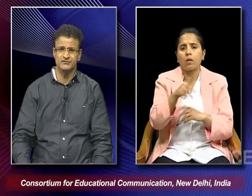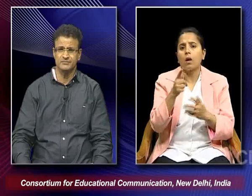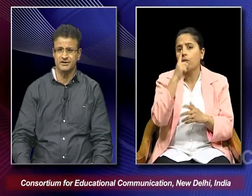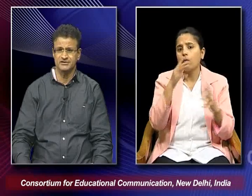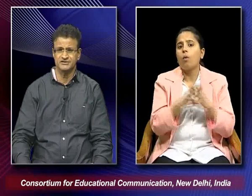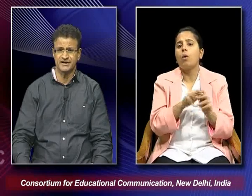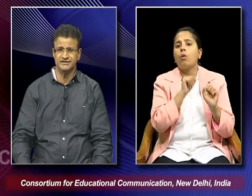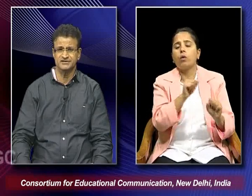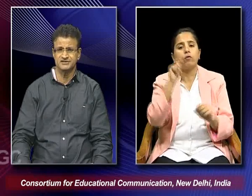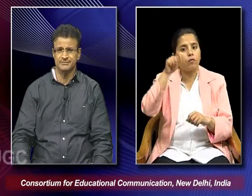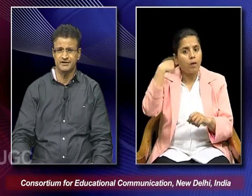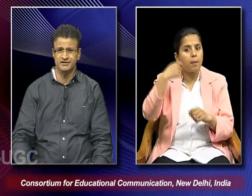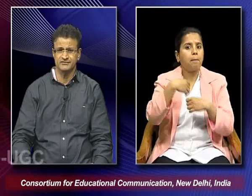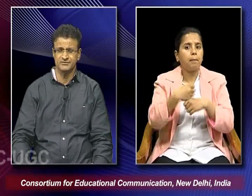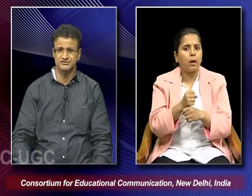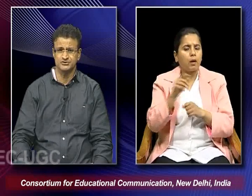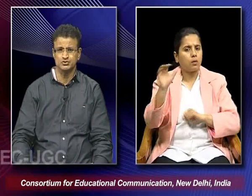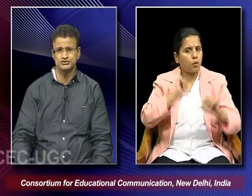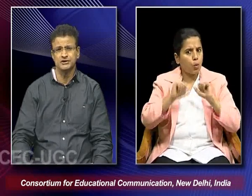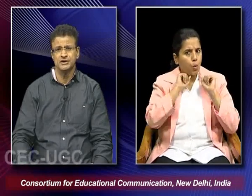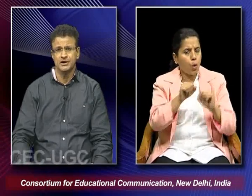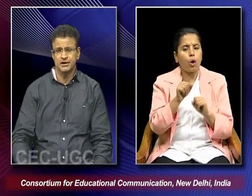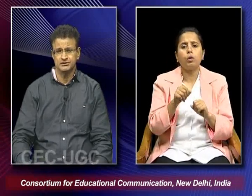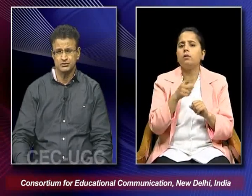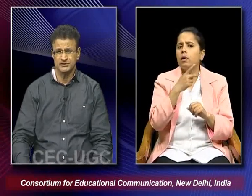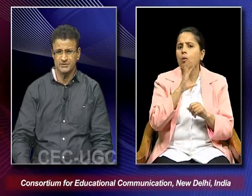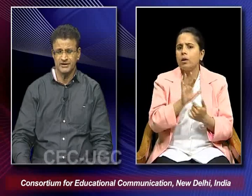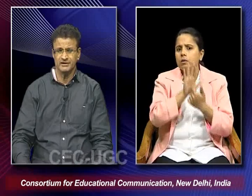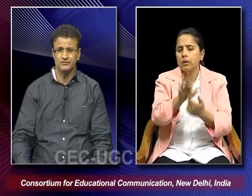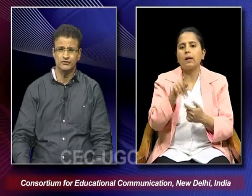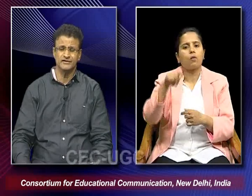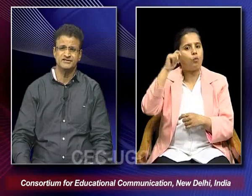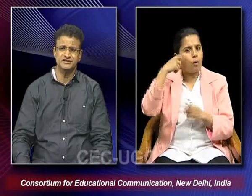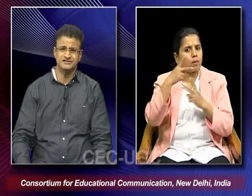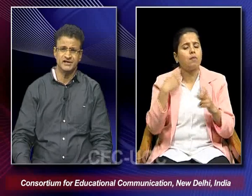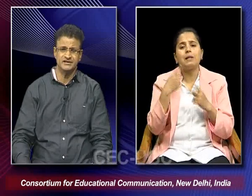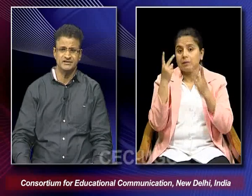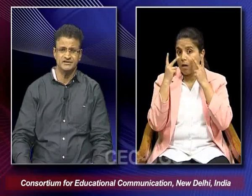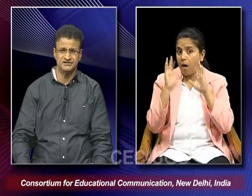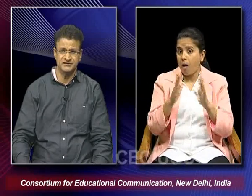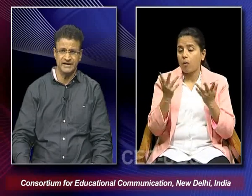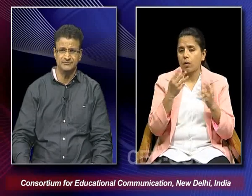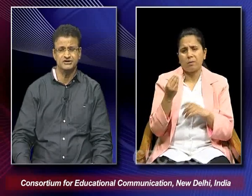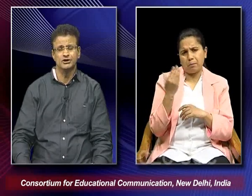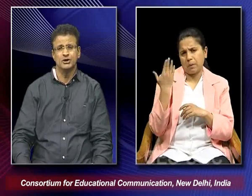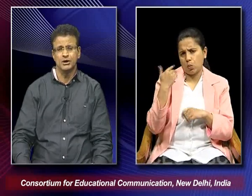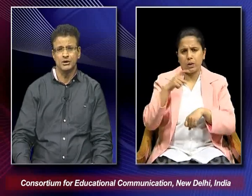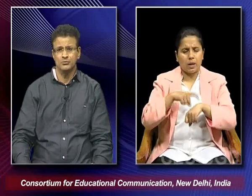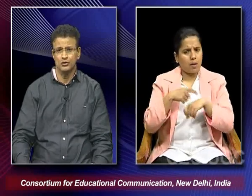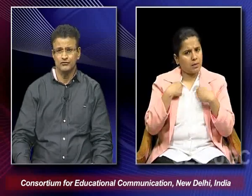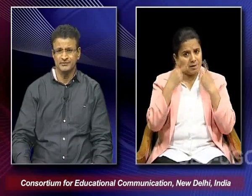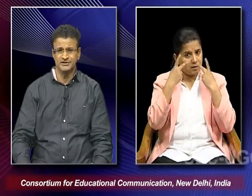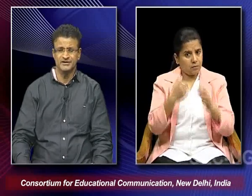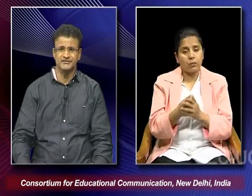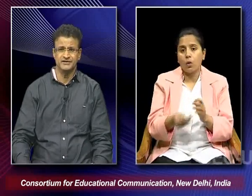women filmmakers and writers in depicting the women's issues through cinema. And what we have seen is that in the recent times,